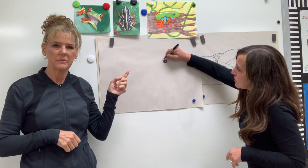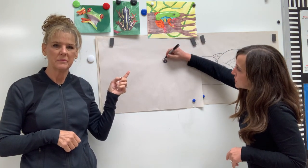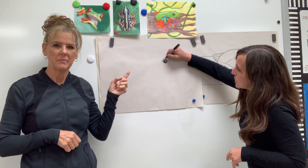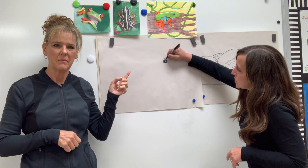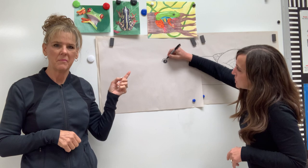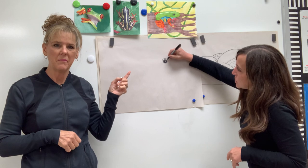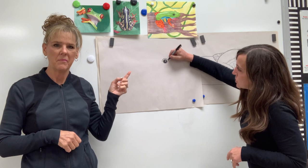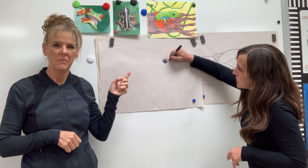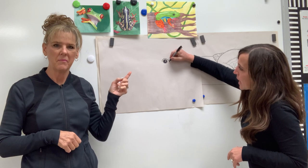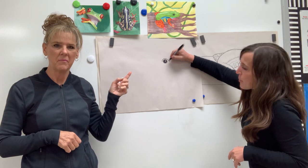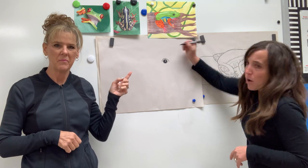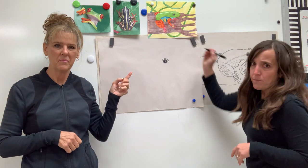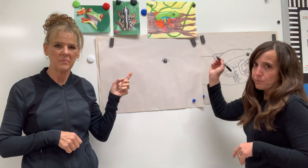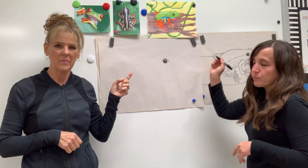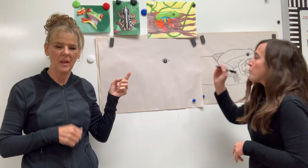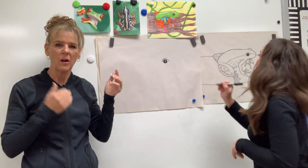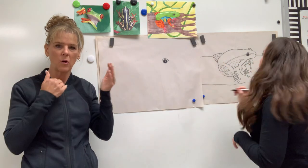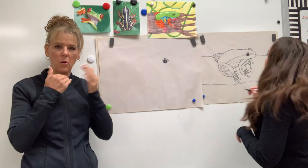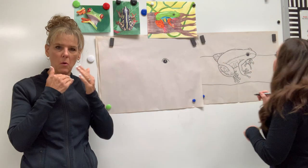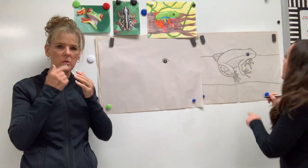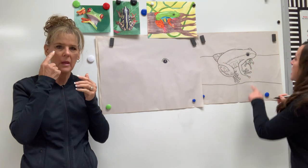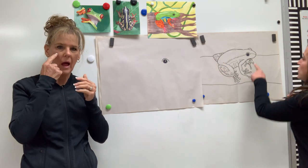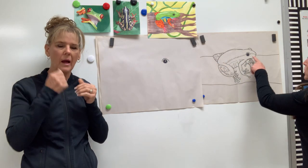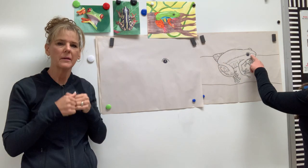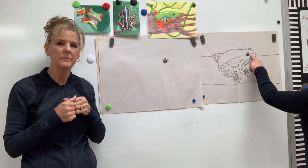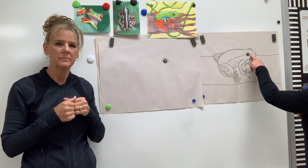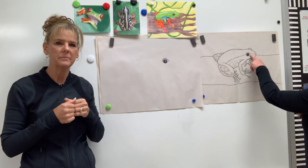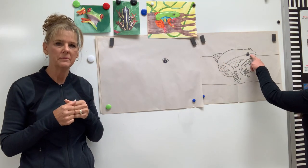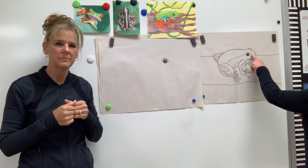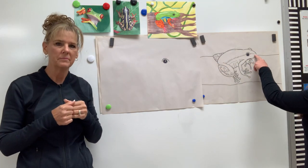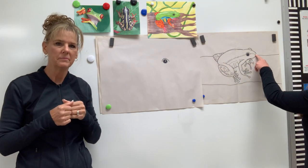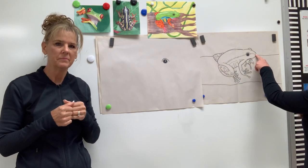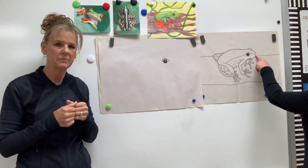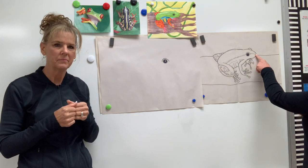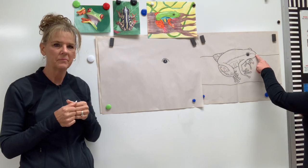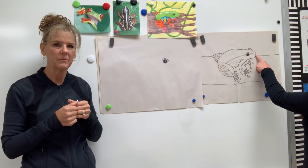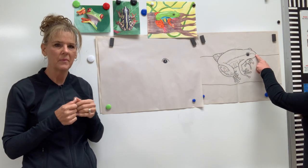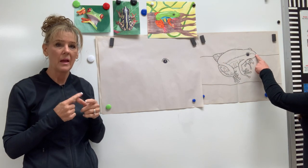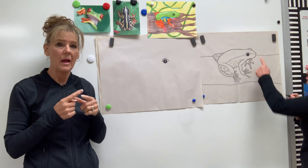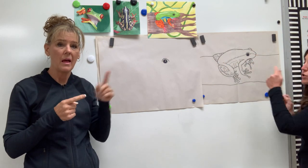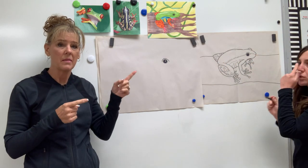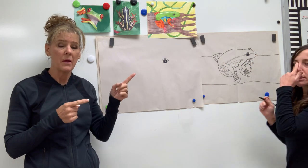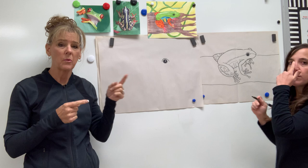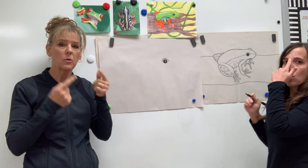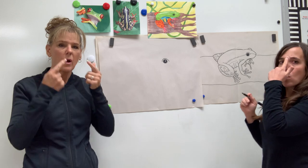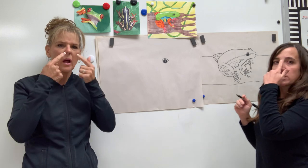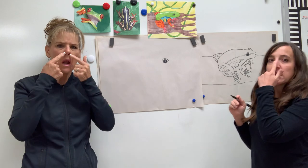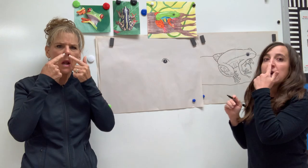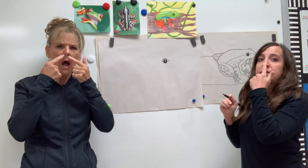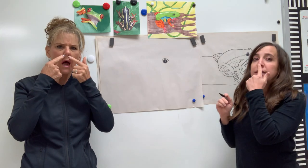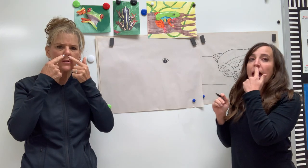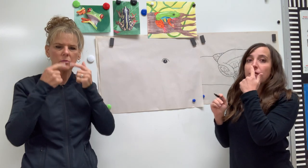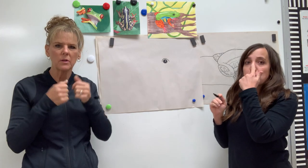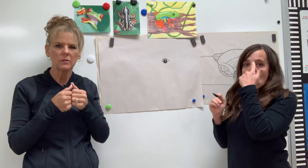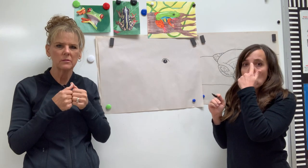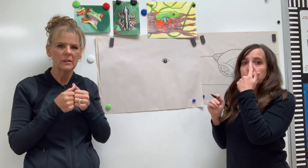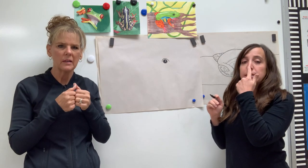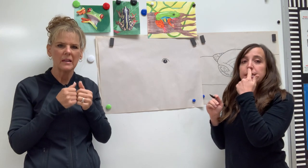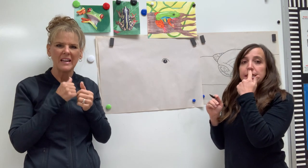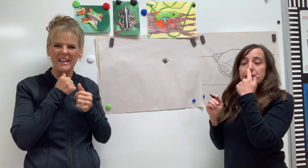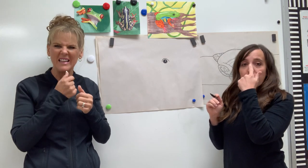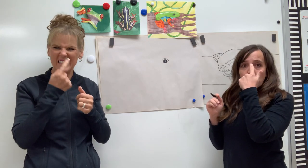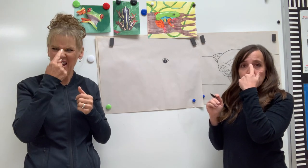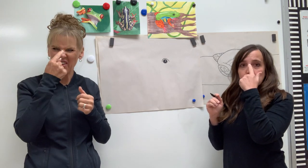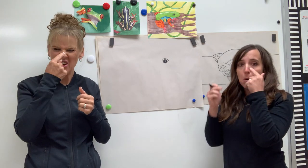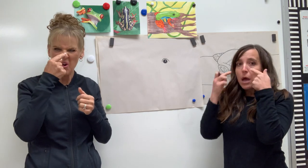pretty close to his eyeball. Then we're gonna jump over and draw his nostrils. He, of course, doesn't have a nose